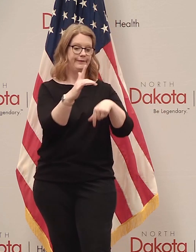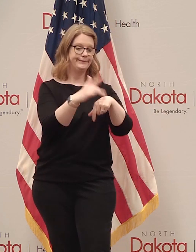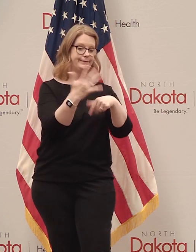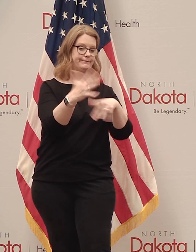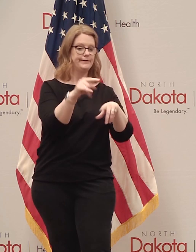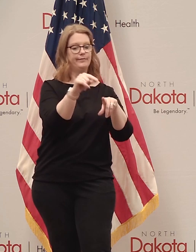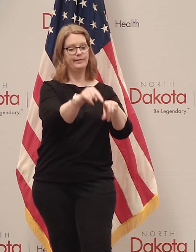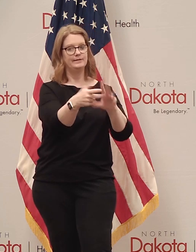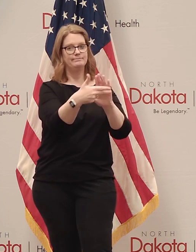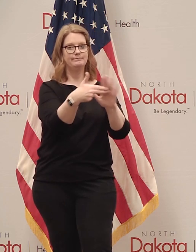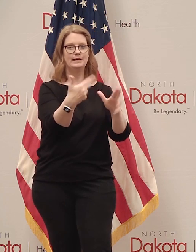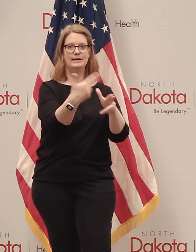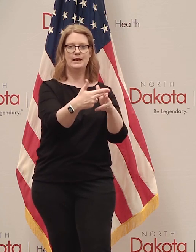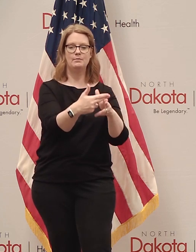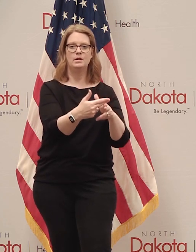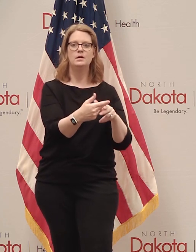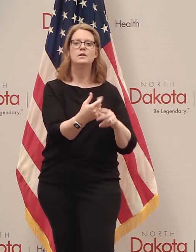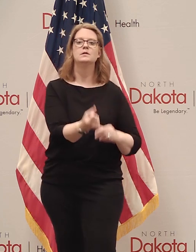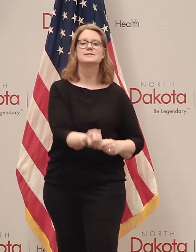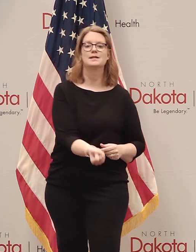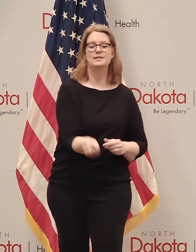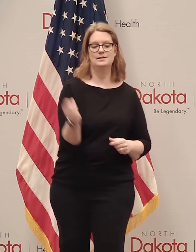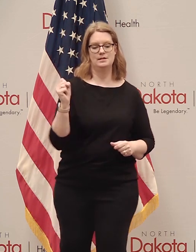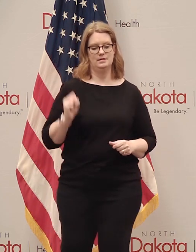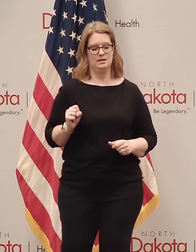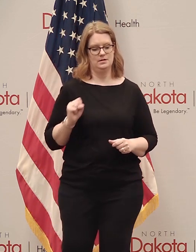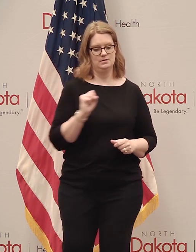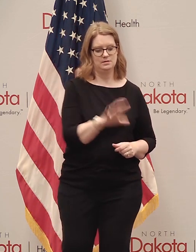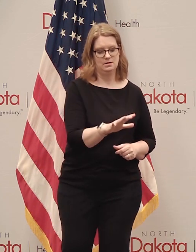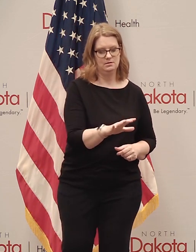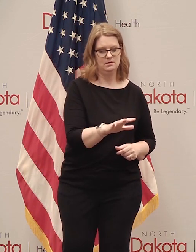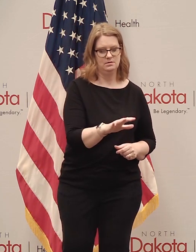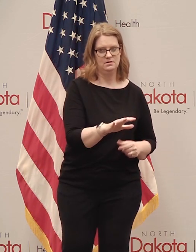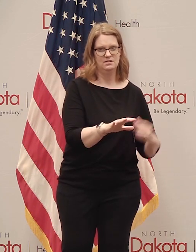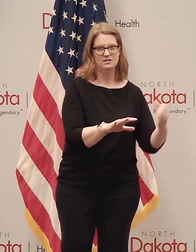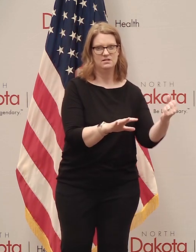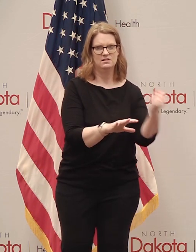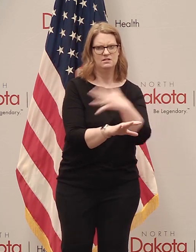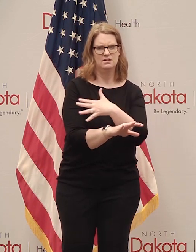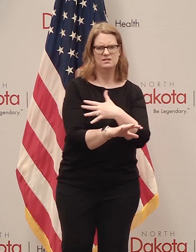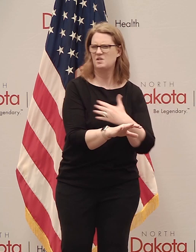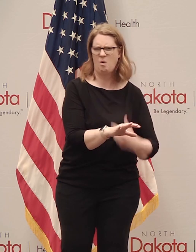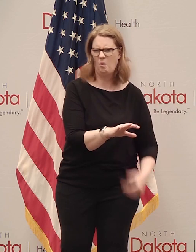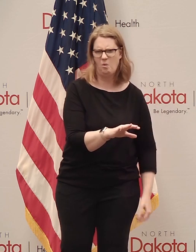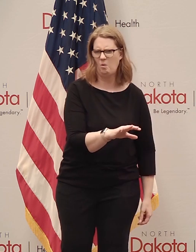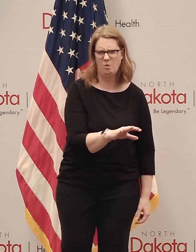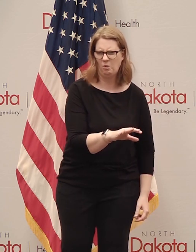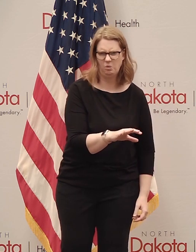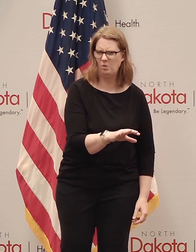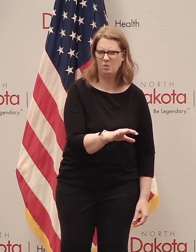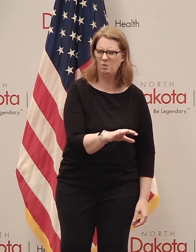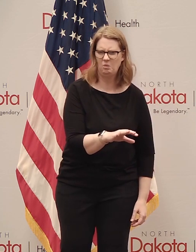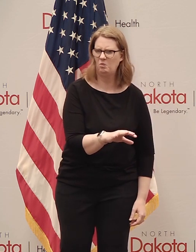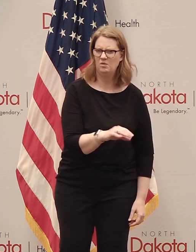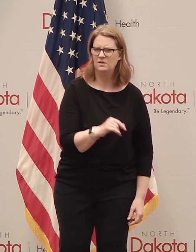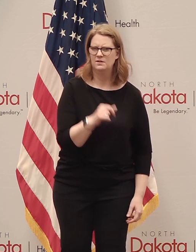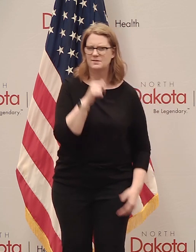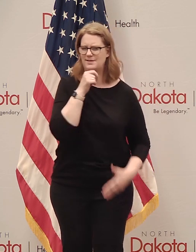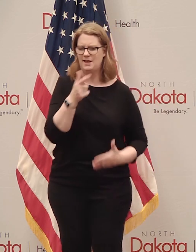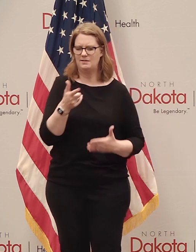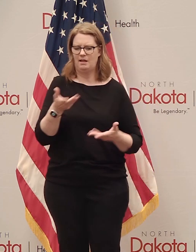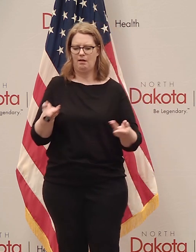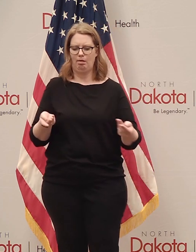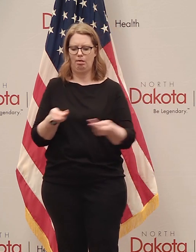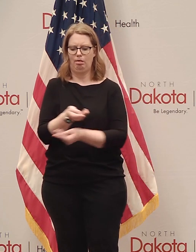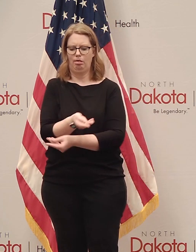local coffee shop. They send that data one way. The data's not going the other way. And so there's not sharing going on